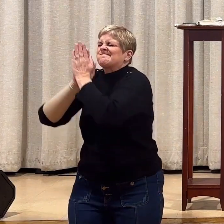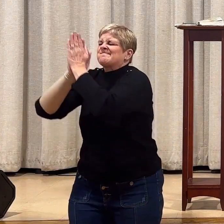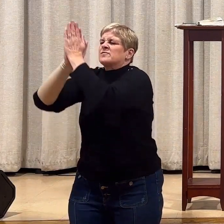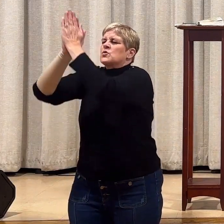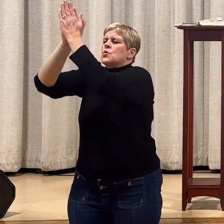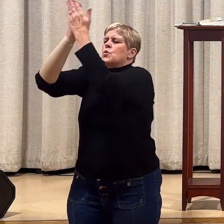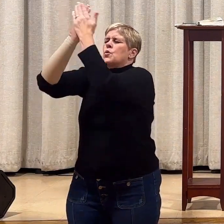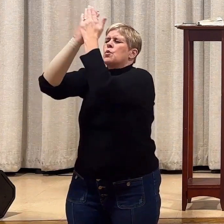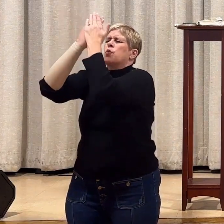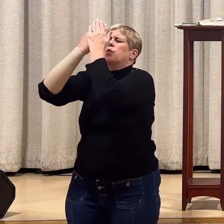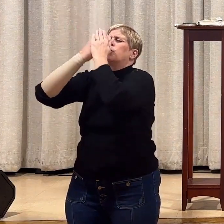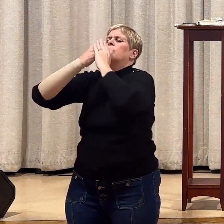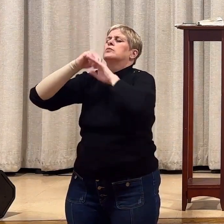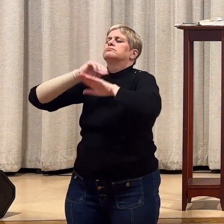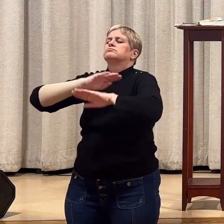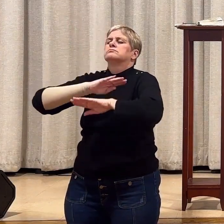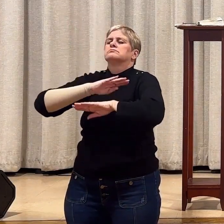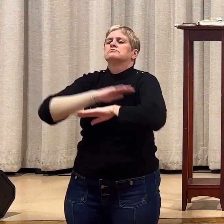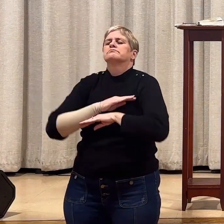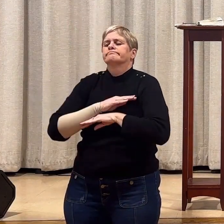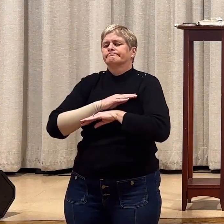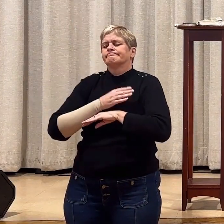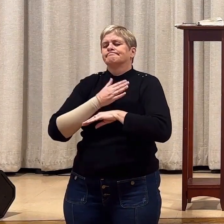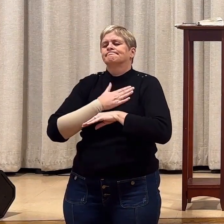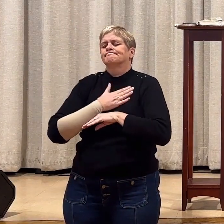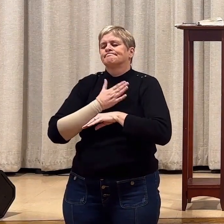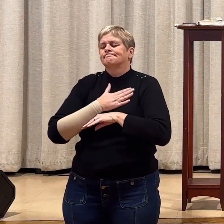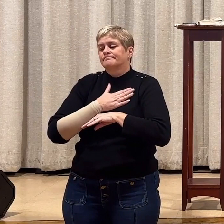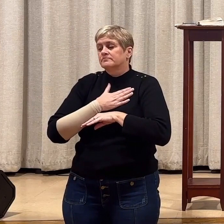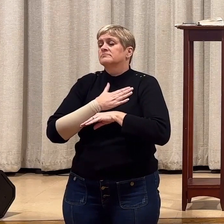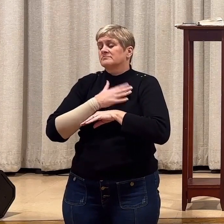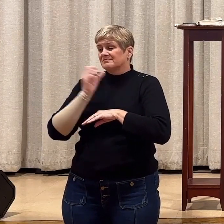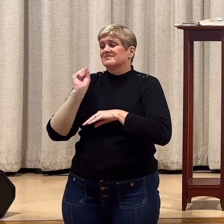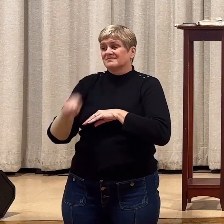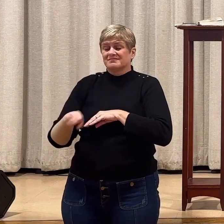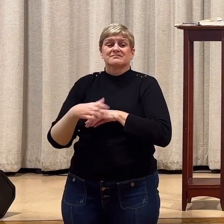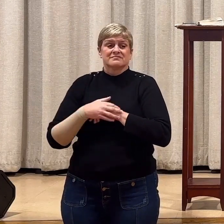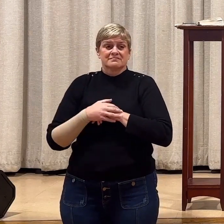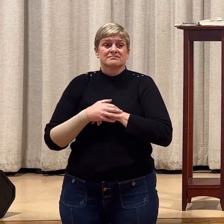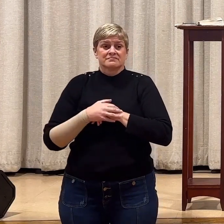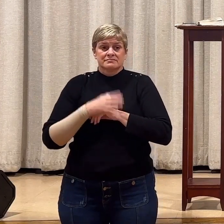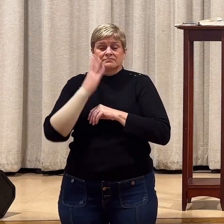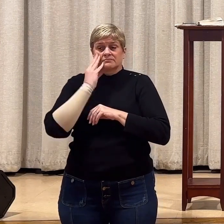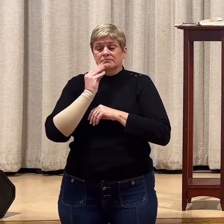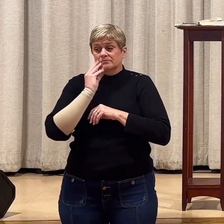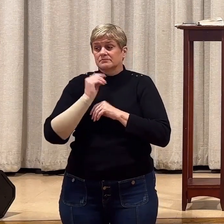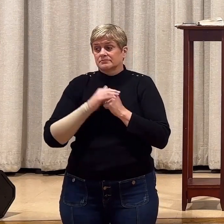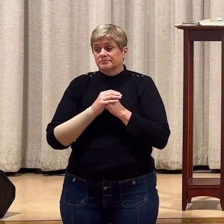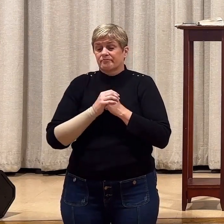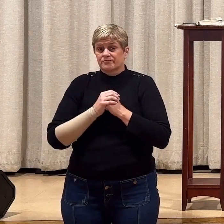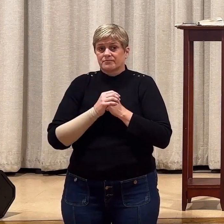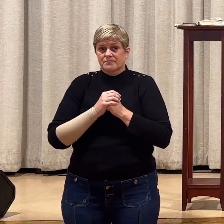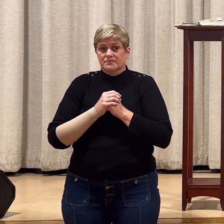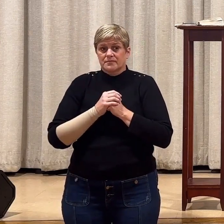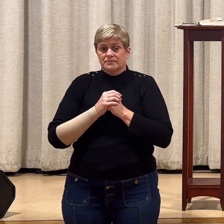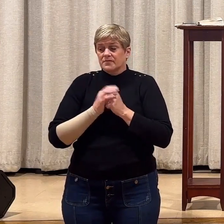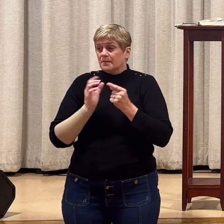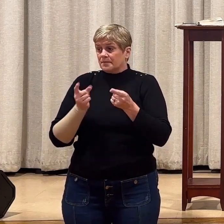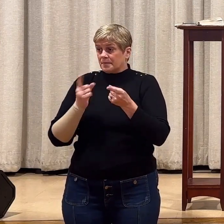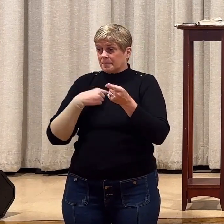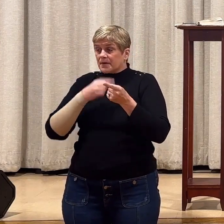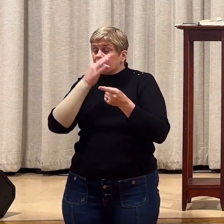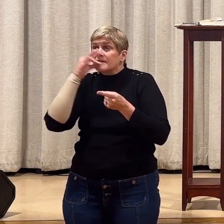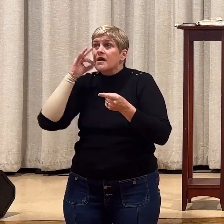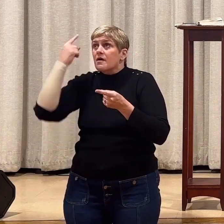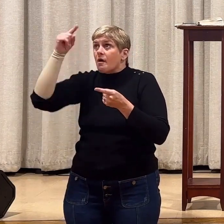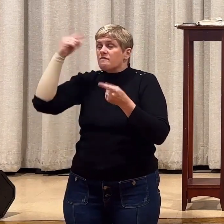contentment that can really come when you humble yourself in that way. It's not to earn something from